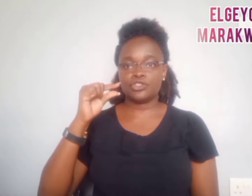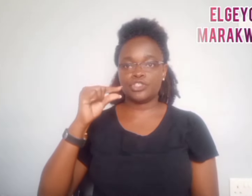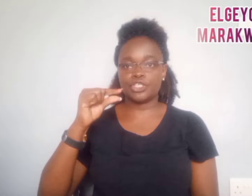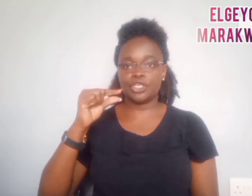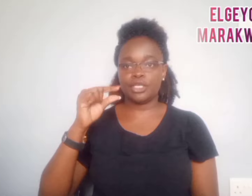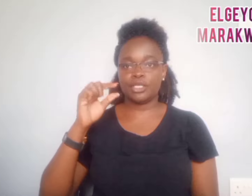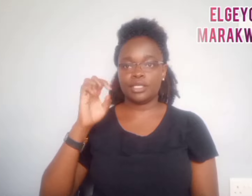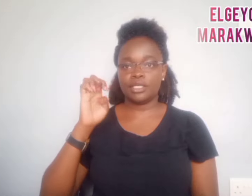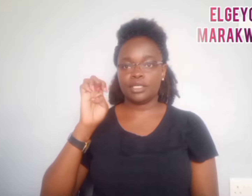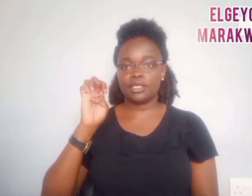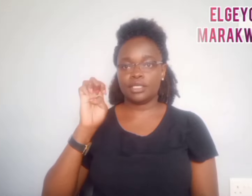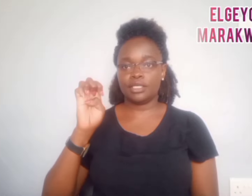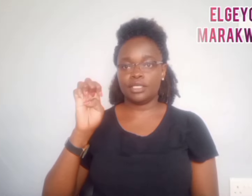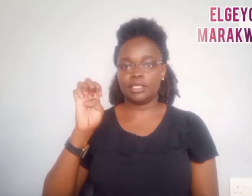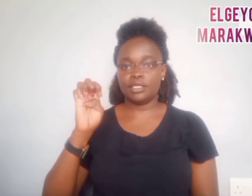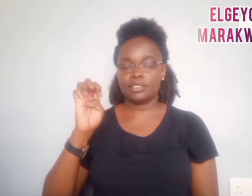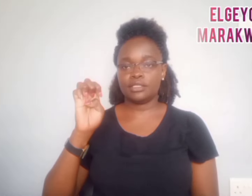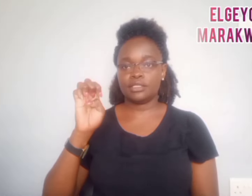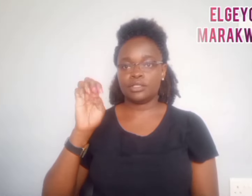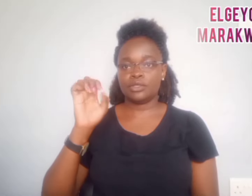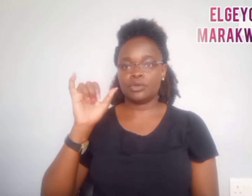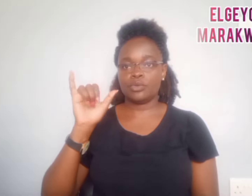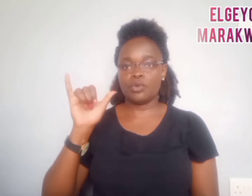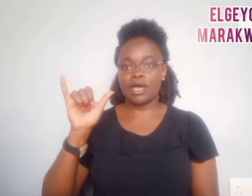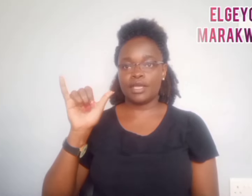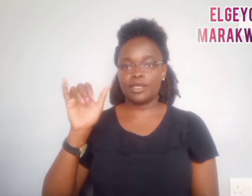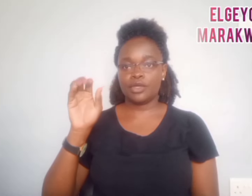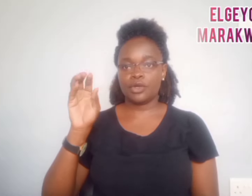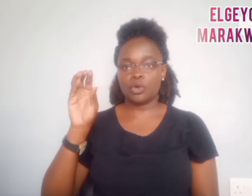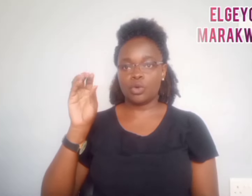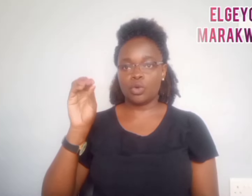G E Y O